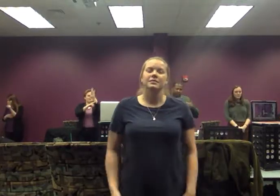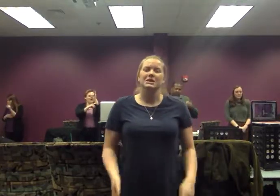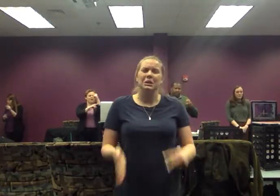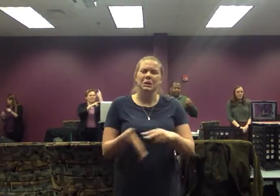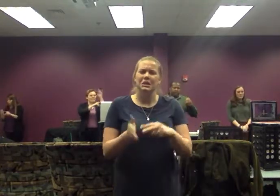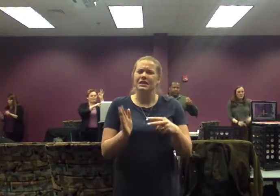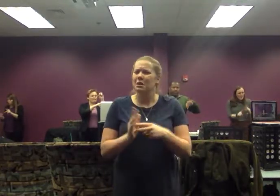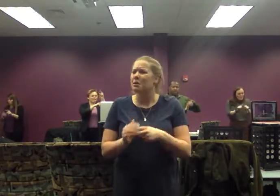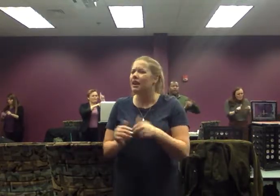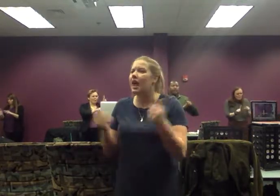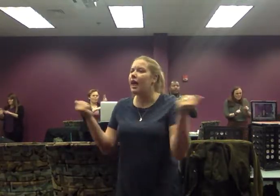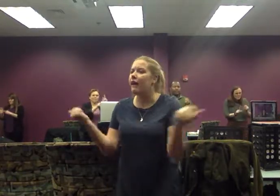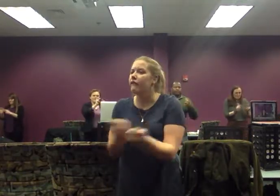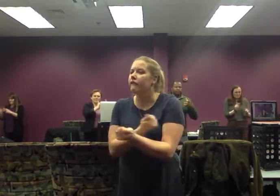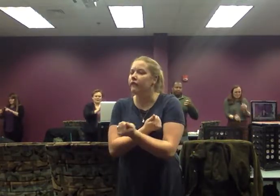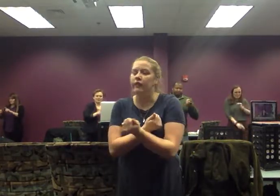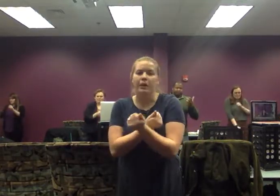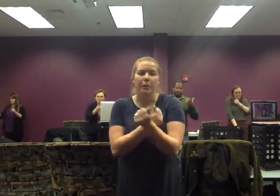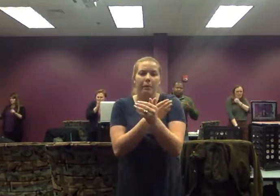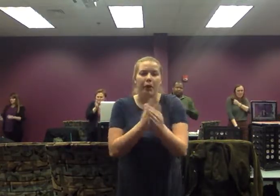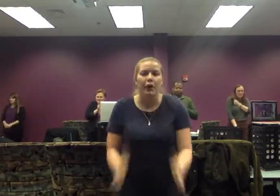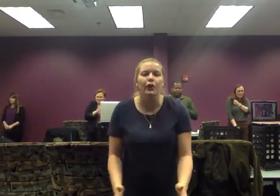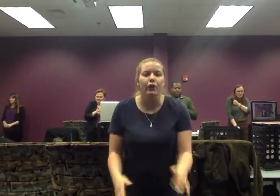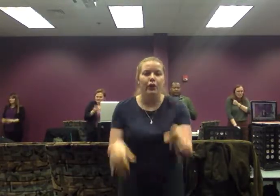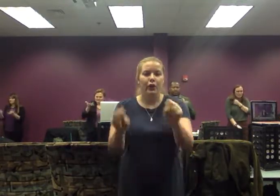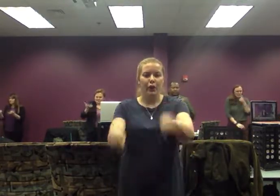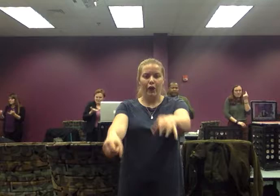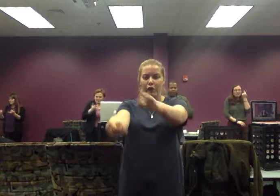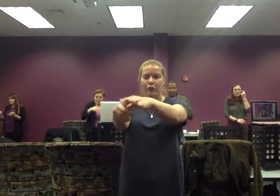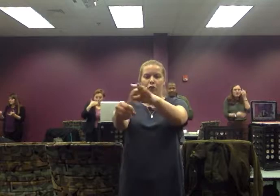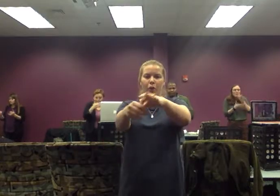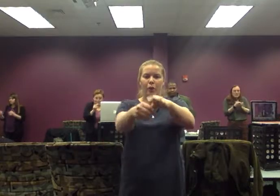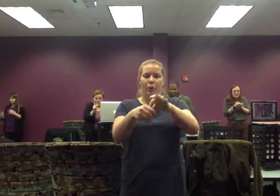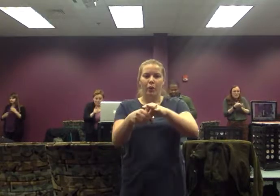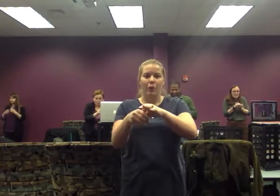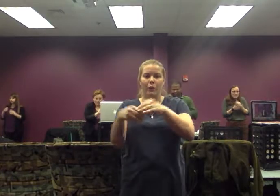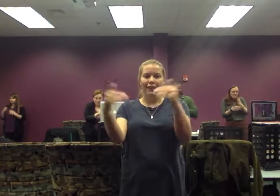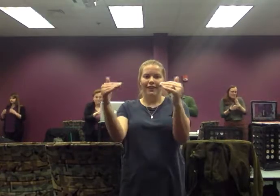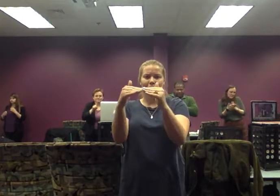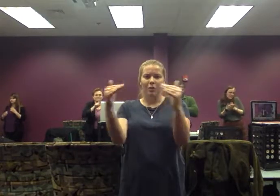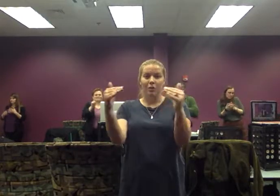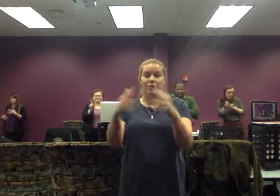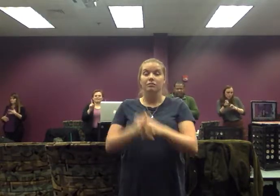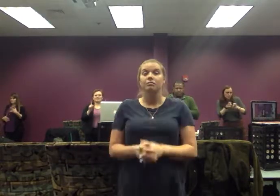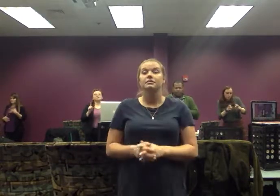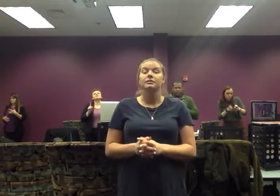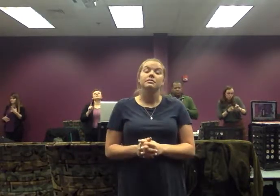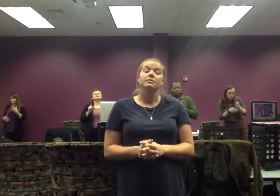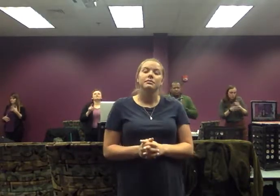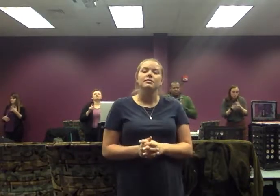out there that say some are born to rule and many are born to follow? You say